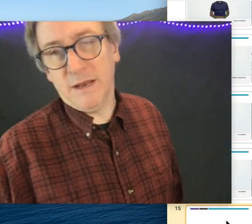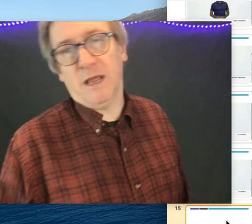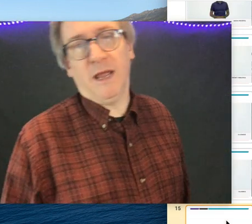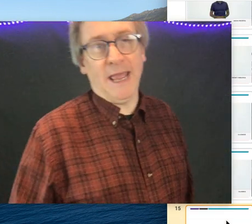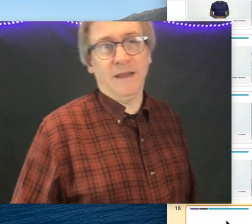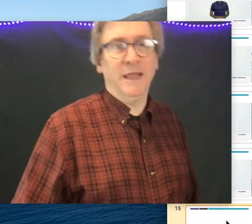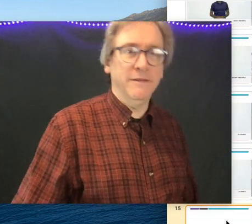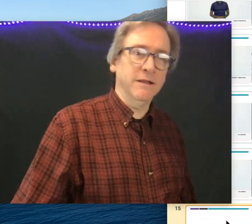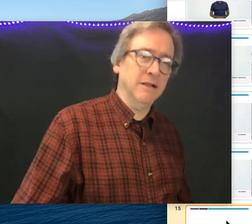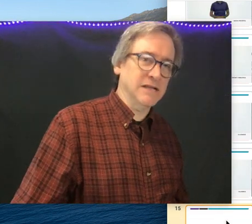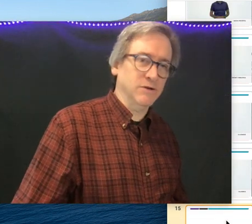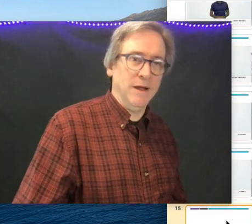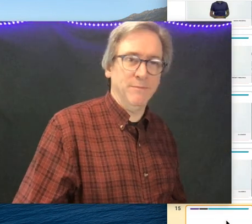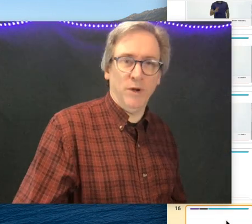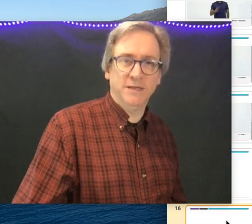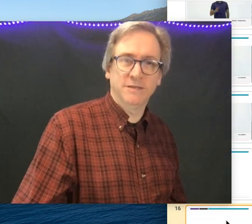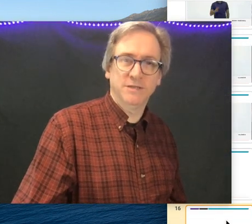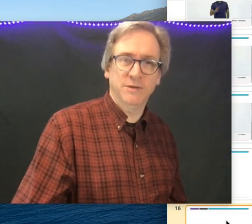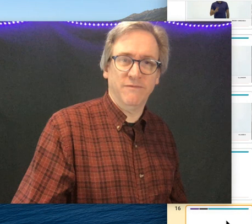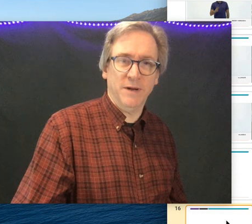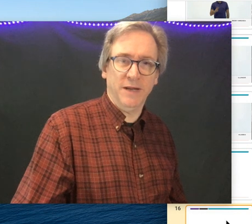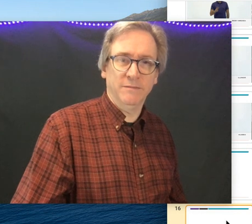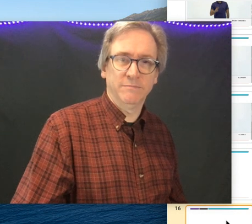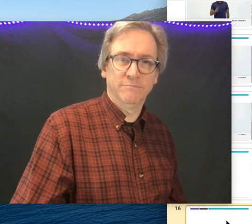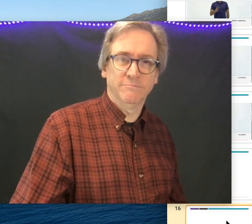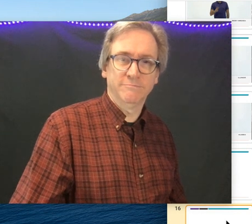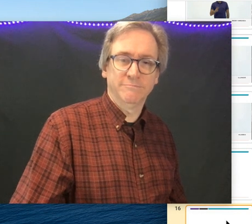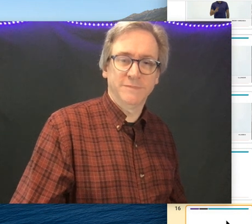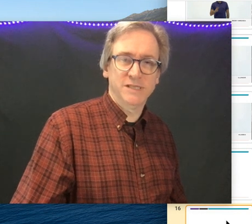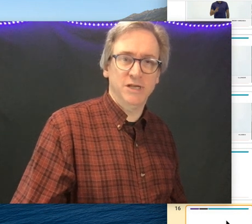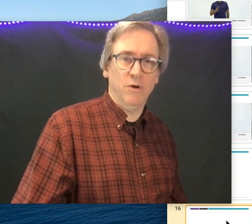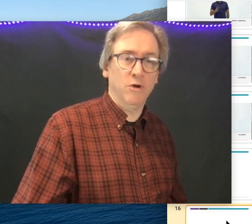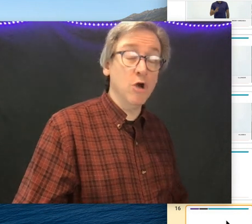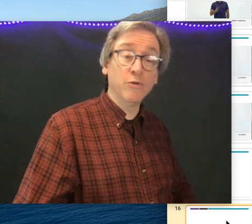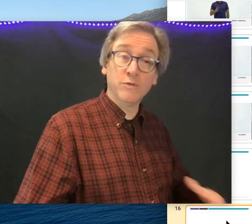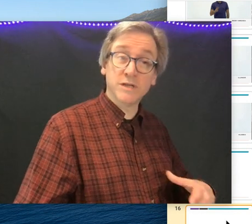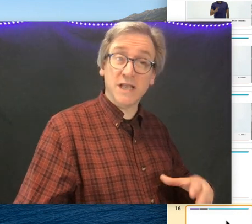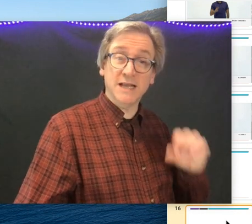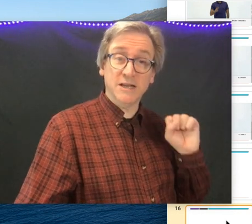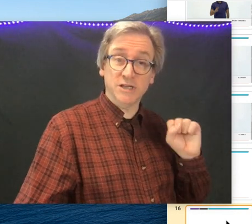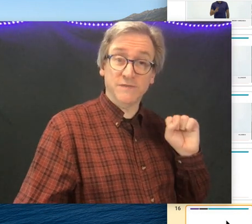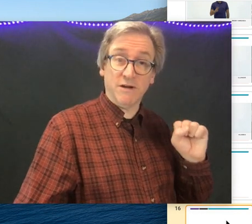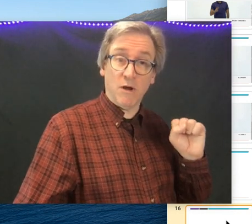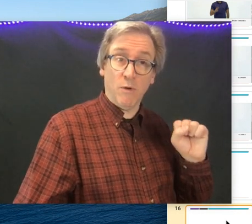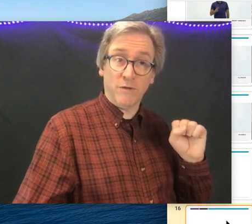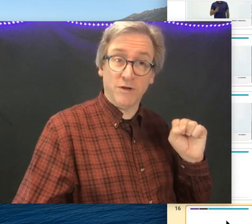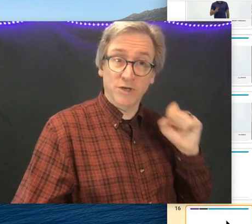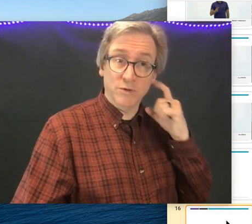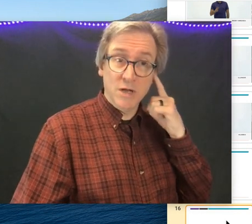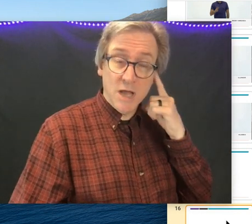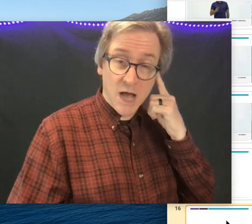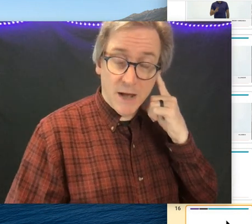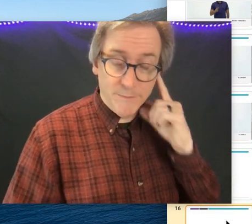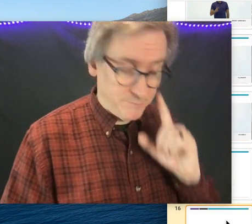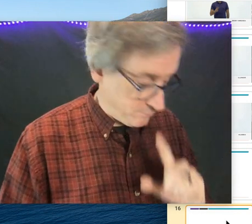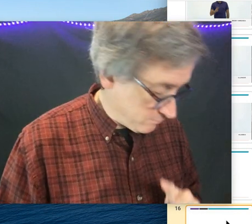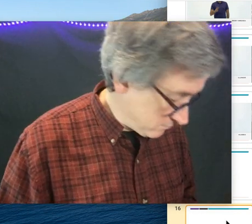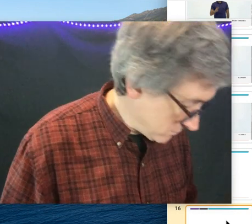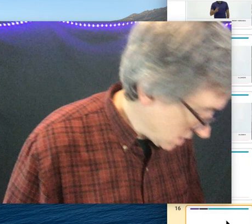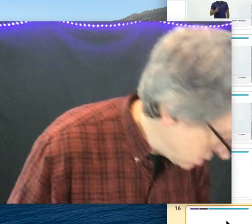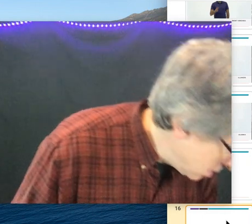And then, again, in classroom, I'd point to everybody. So go through the slide and just figure out what are the two.